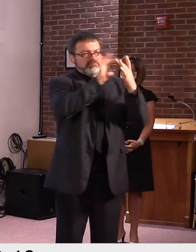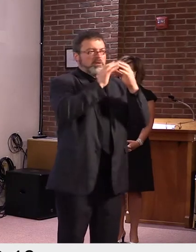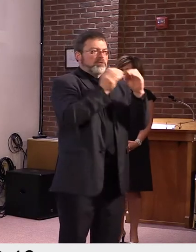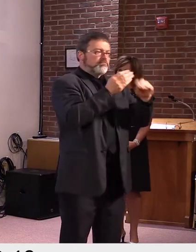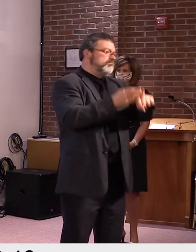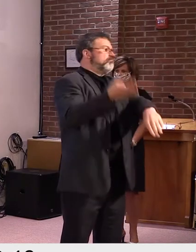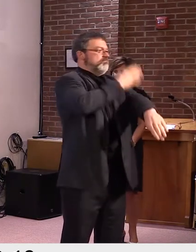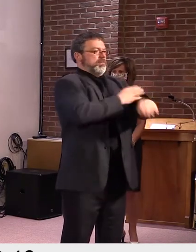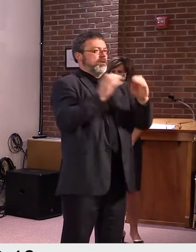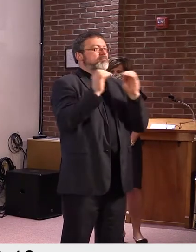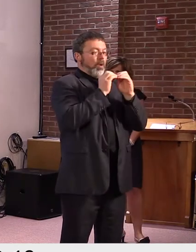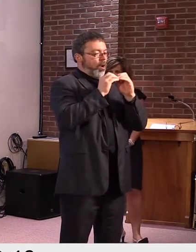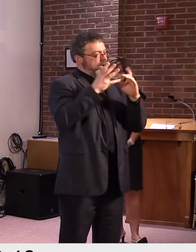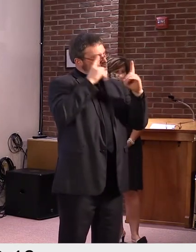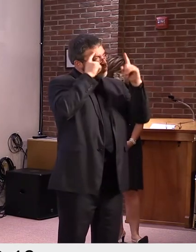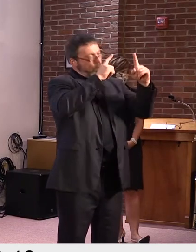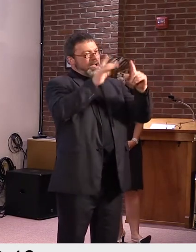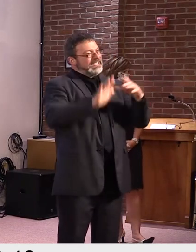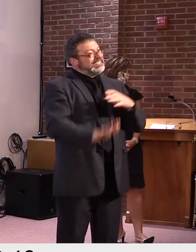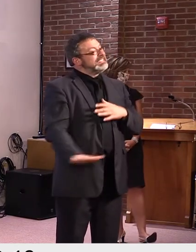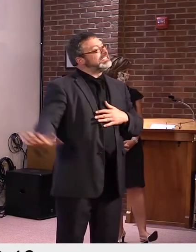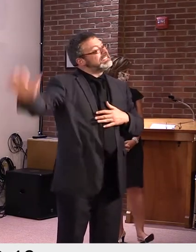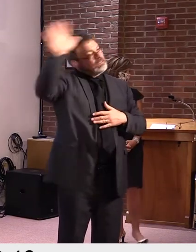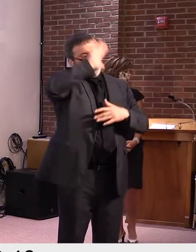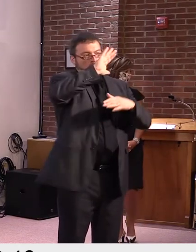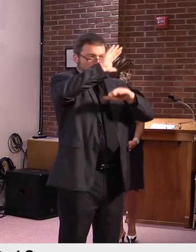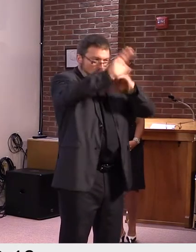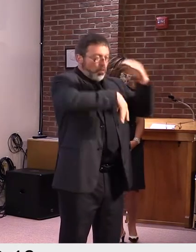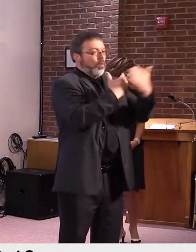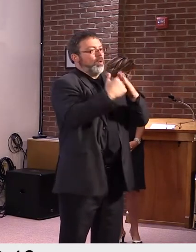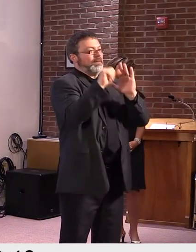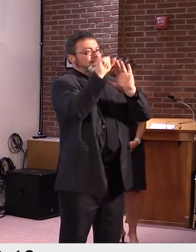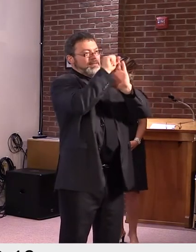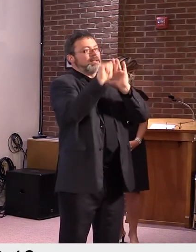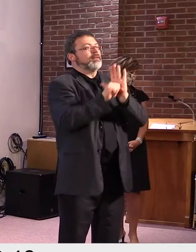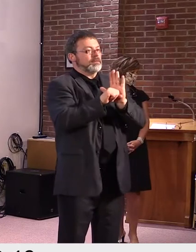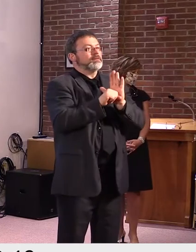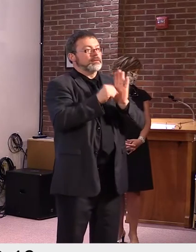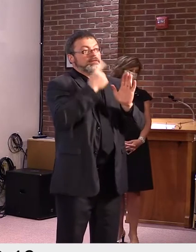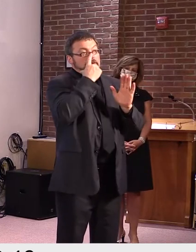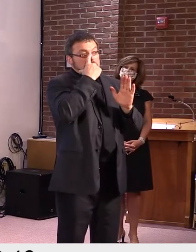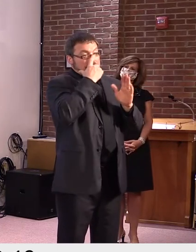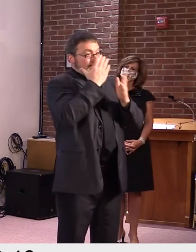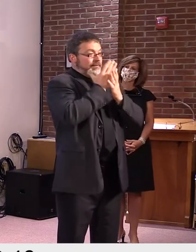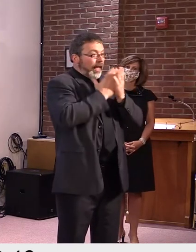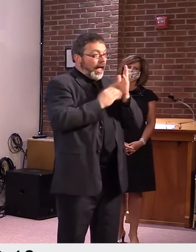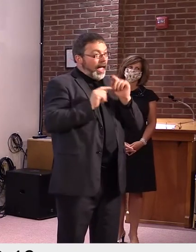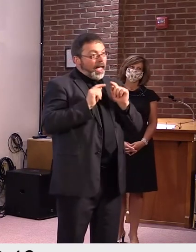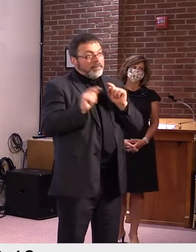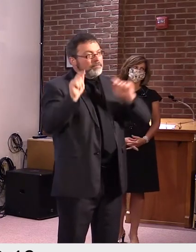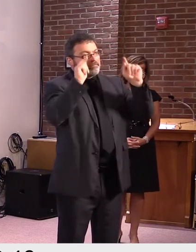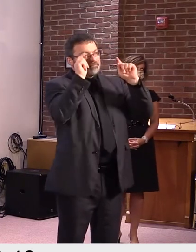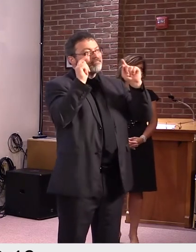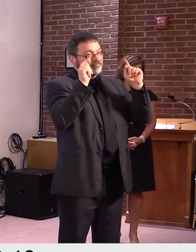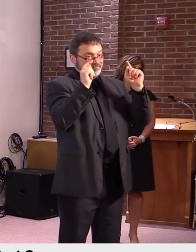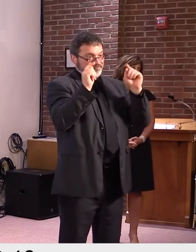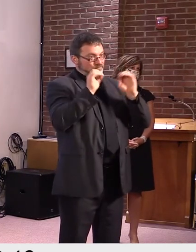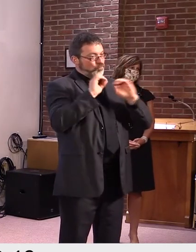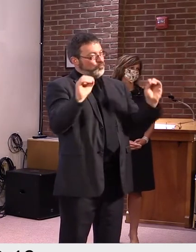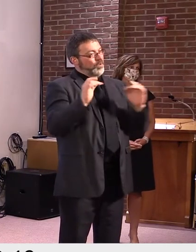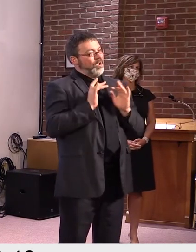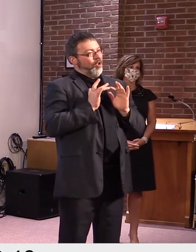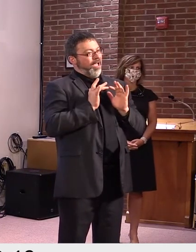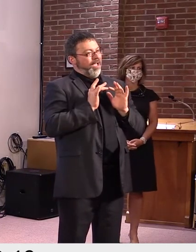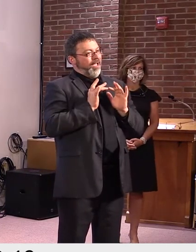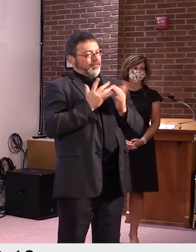course, we're asking people to do it online, and in some cases, that might not be the best means for them to utilize it based on their geography